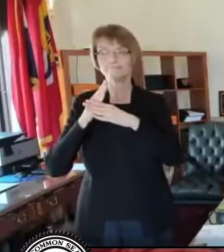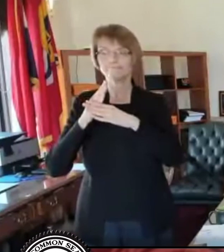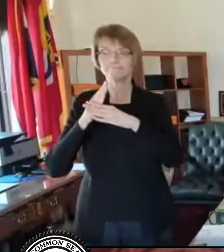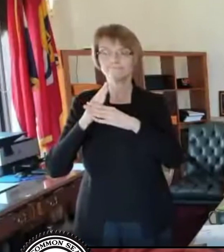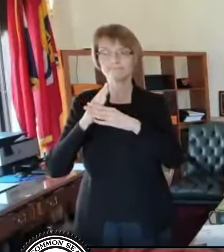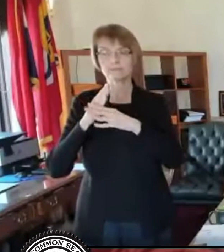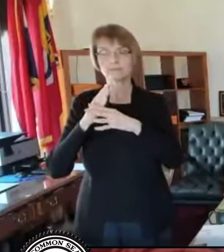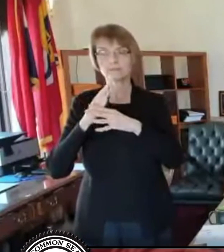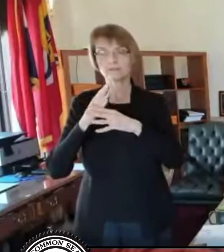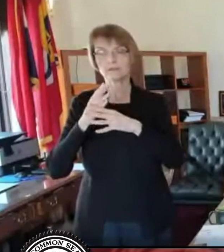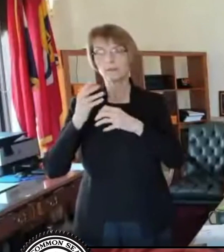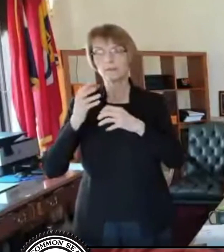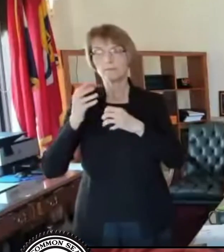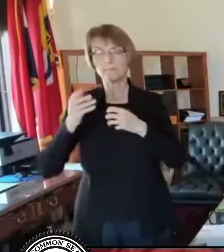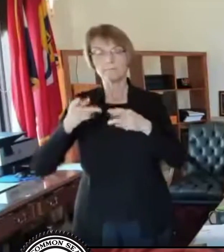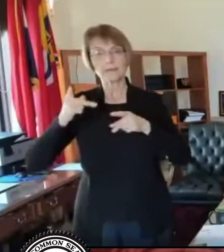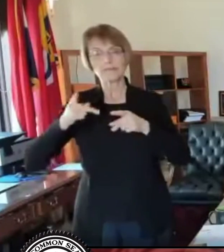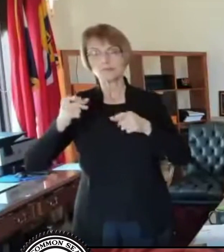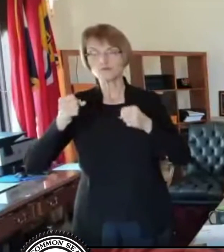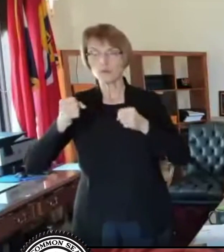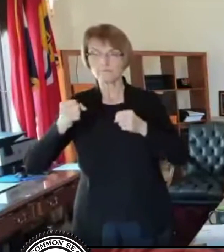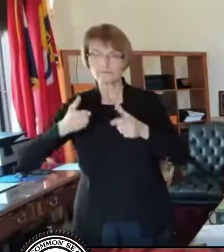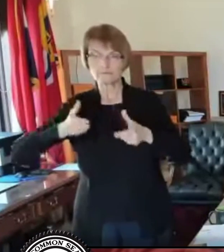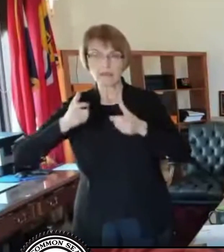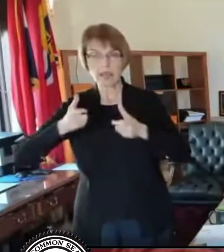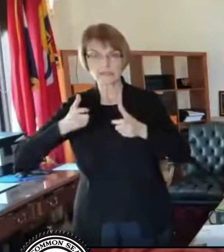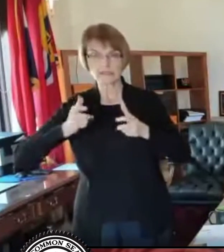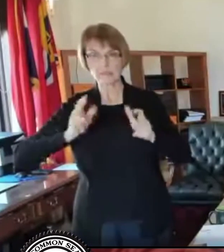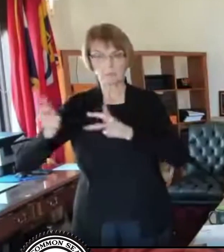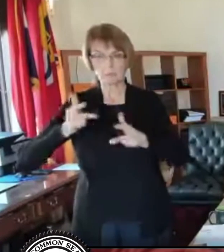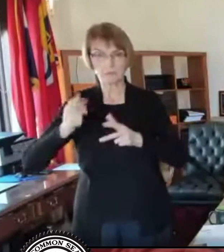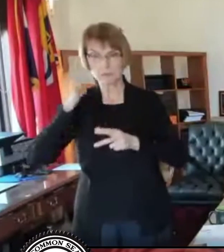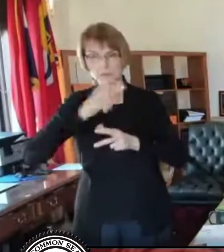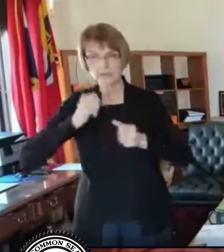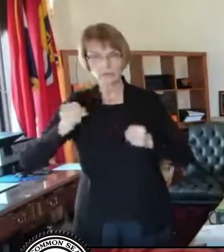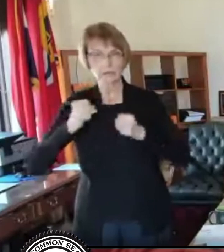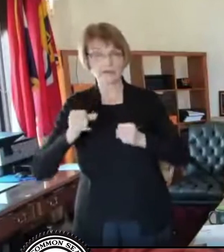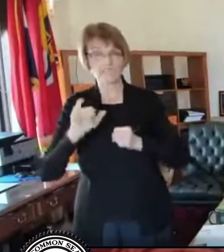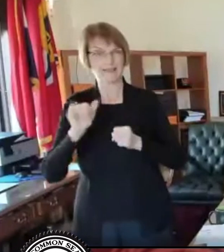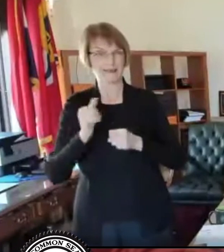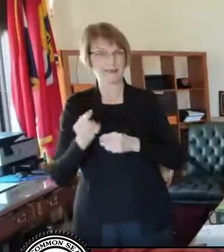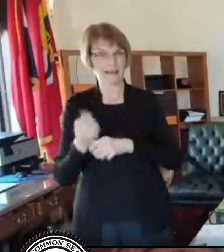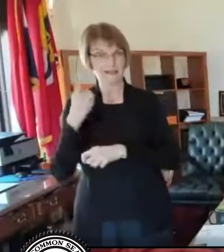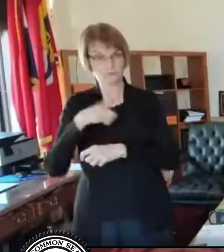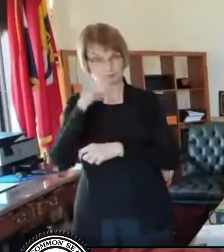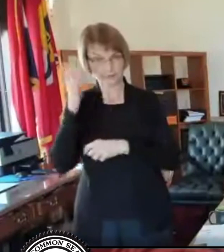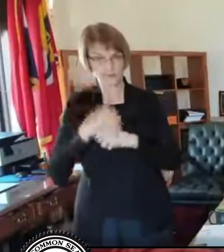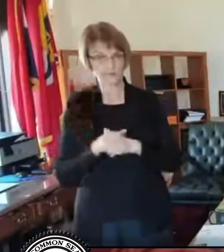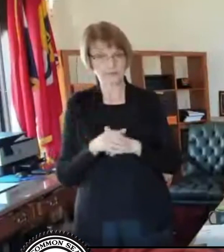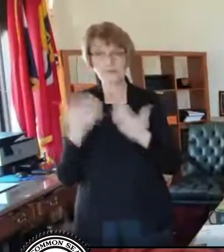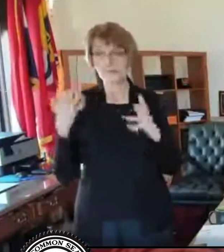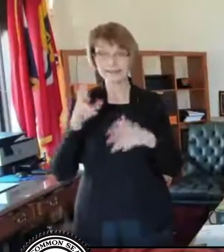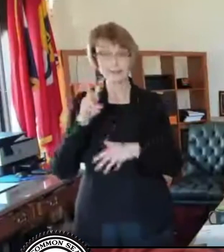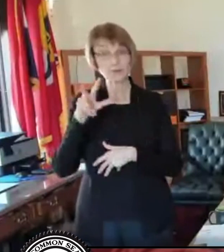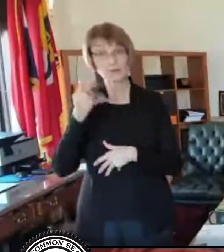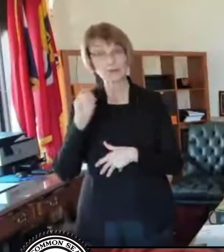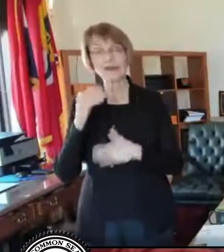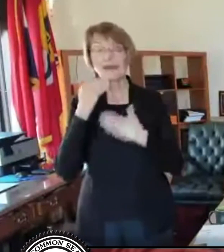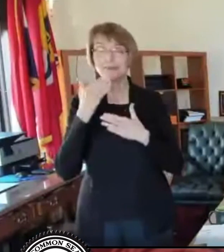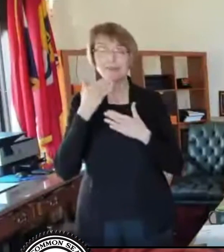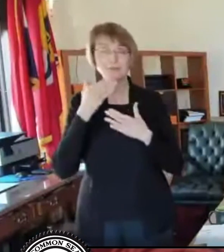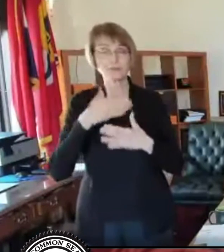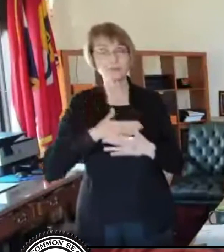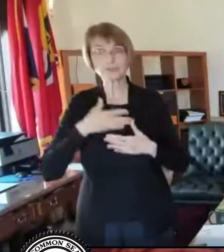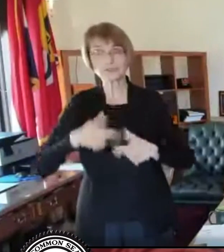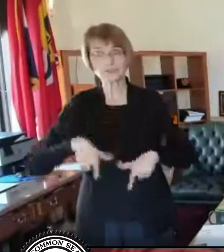speeding and reckless driving that occurred last summer. That's it. It's 2:30. That's it. Thank you all. Appreciate you being with